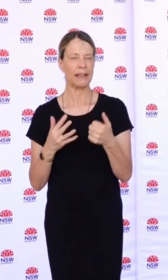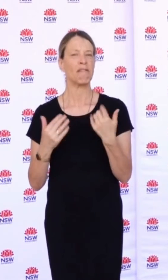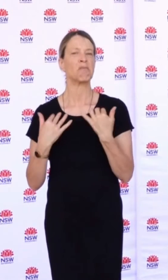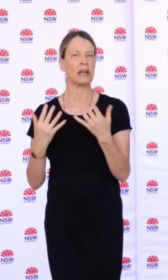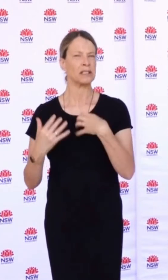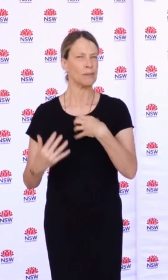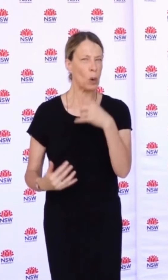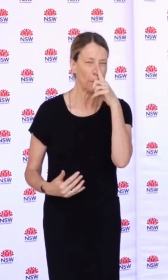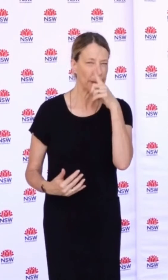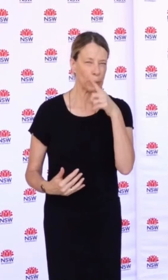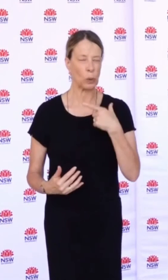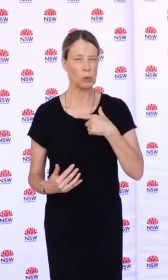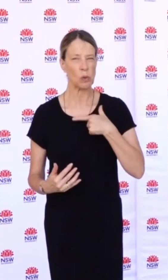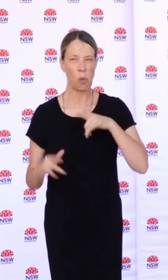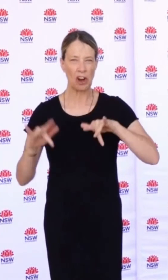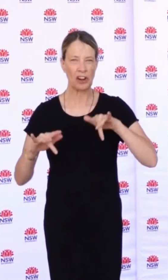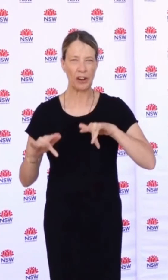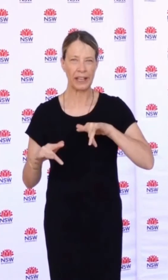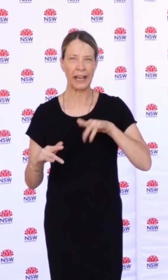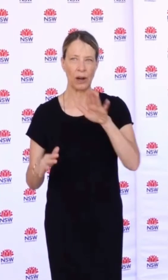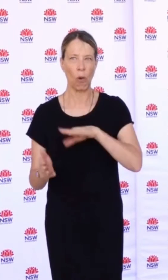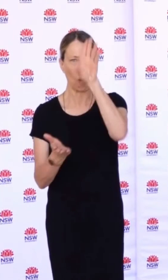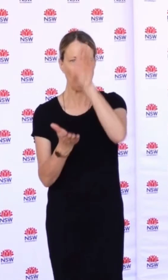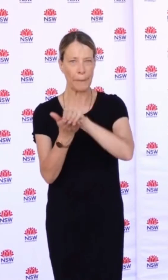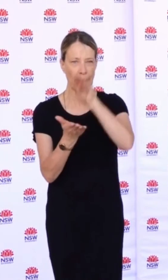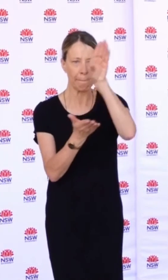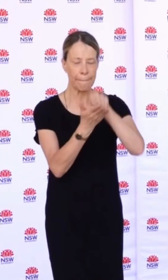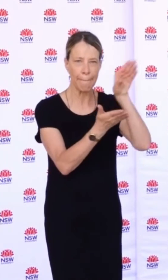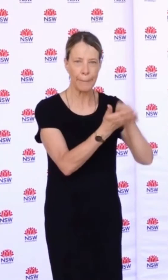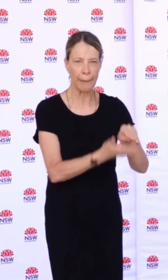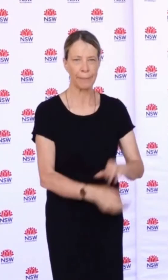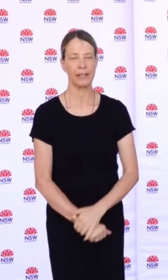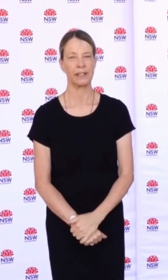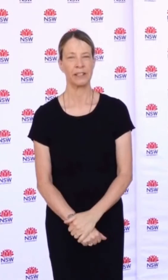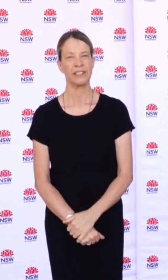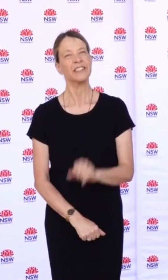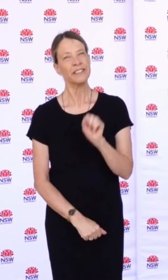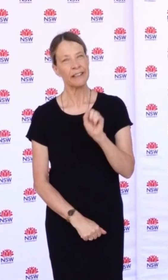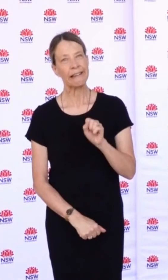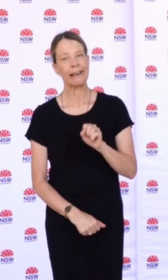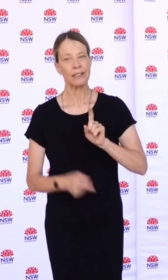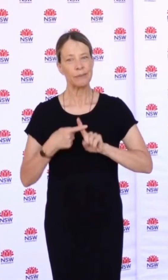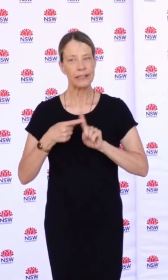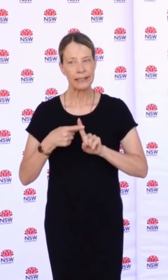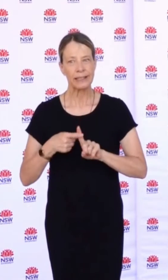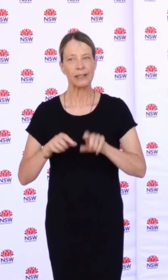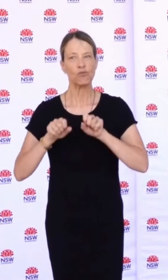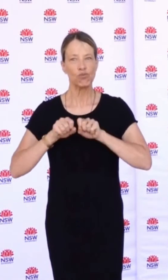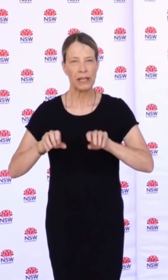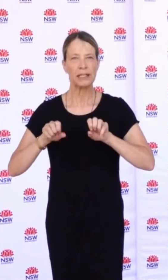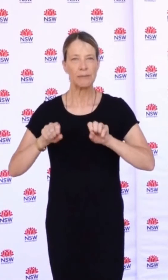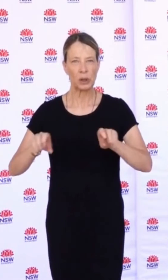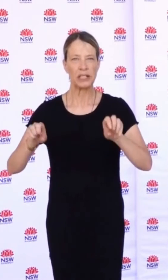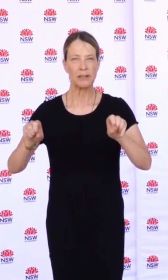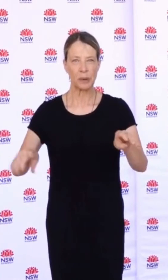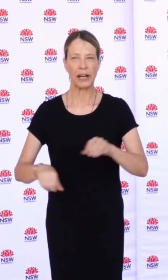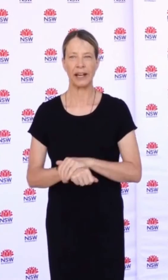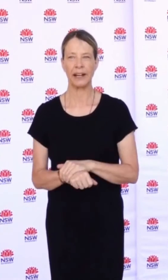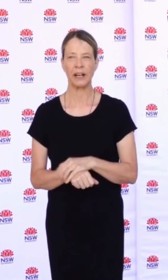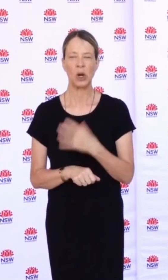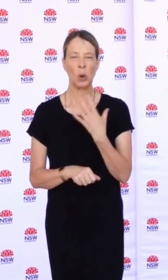African strain, and the remainder the UK strain. Minister Dominello, the milestone of hitting